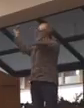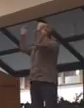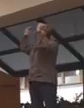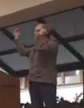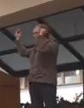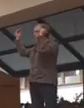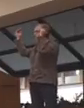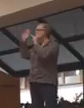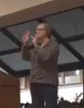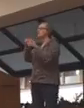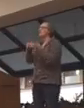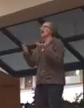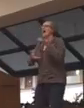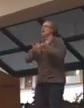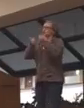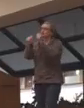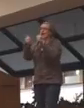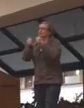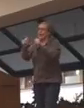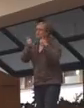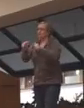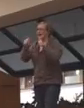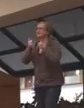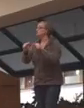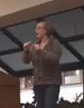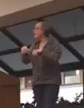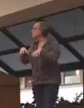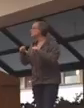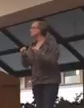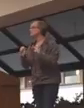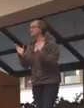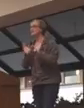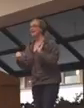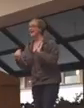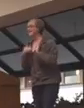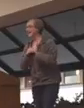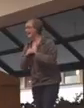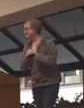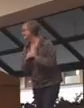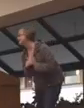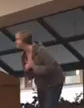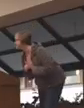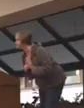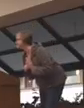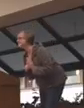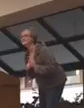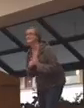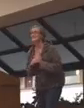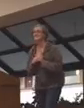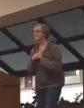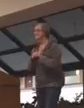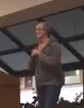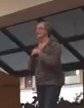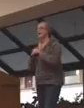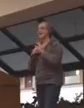by that experience and by how they had to work with that. And people are still trying to get